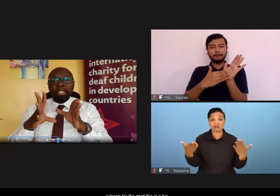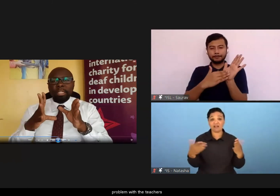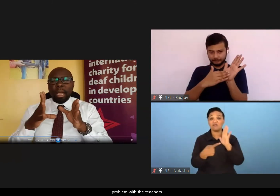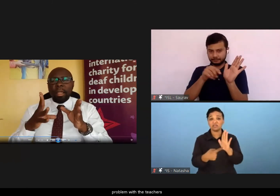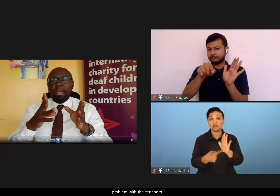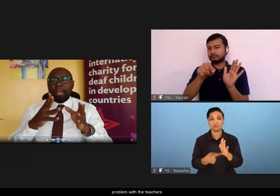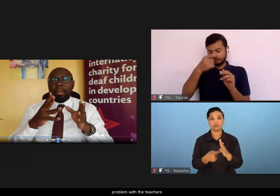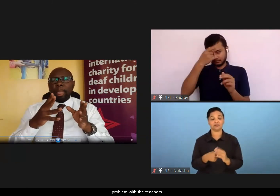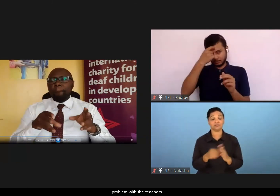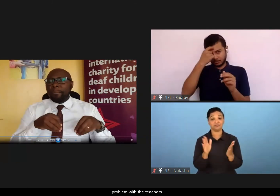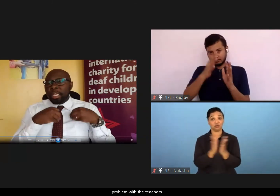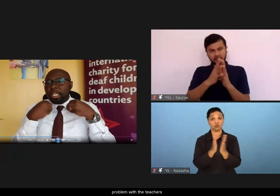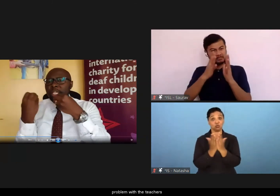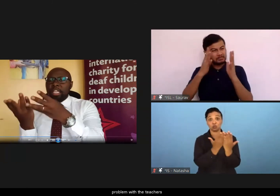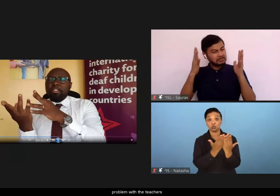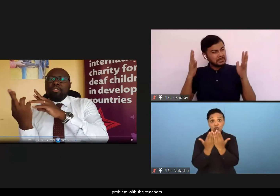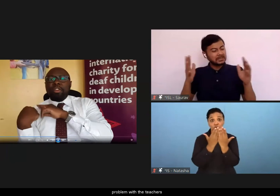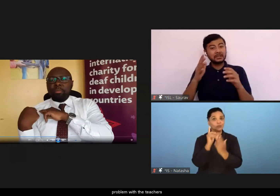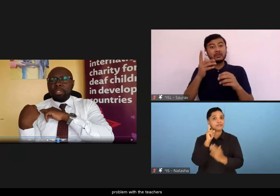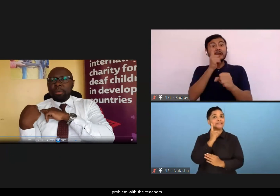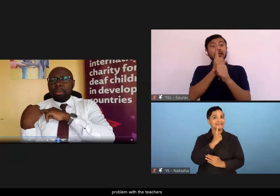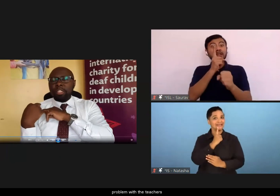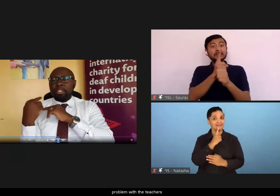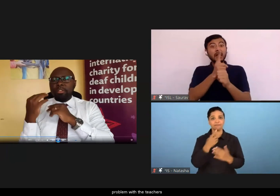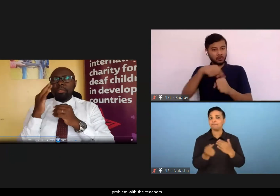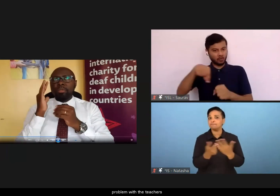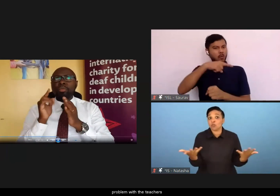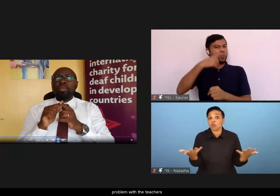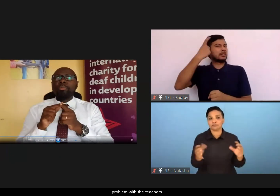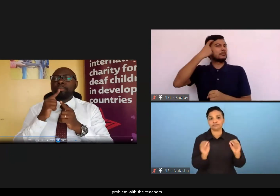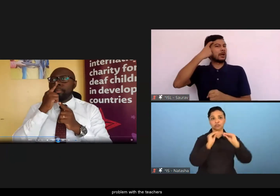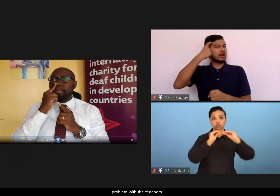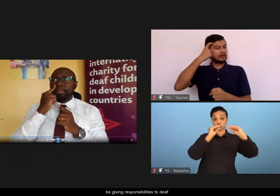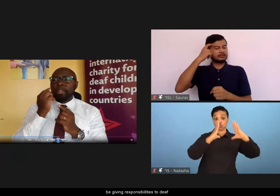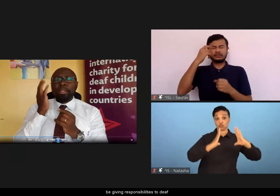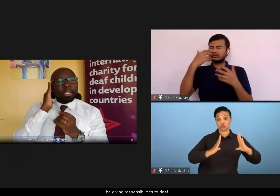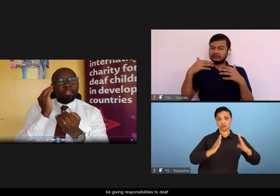in the schools of the deaf, this is a big problem with the teachers especially, because they will be giving responsibilities